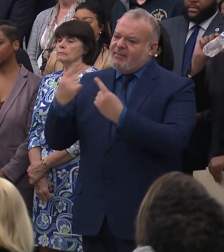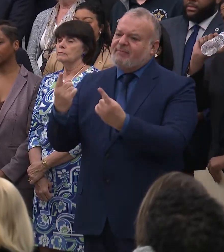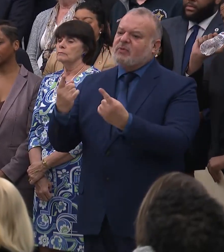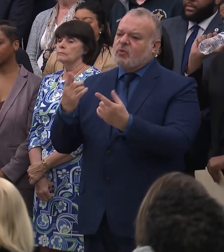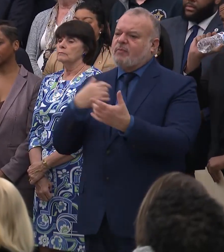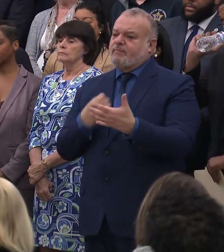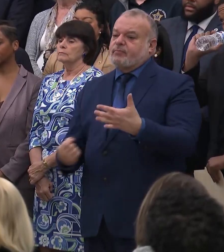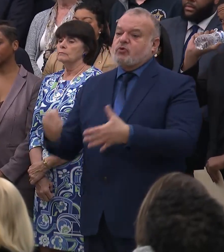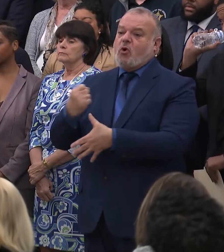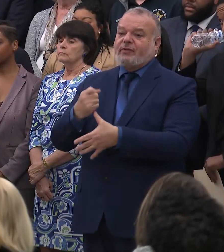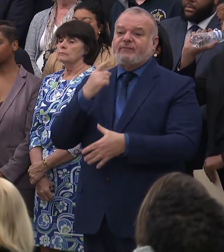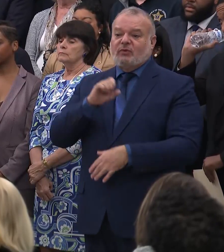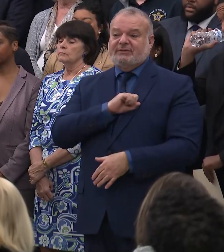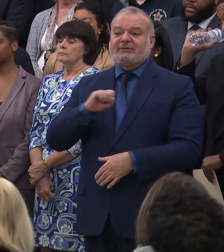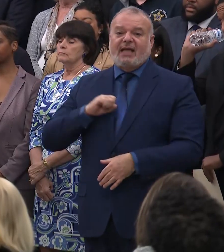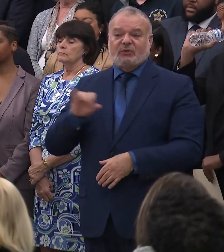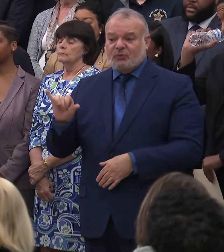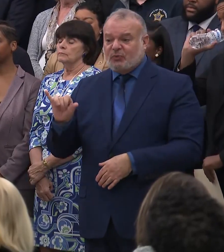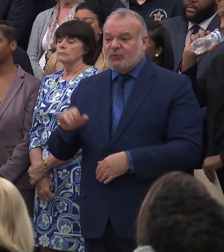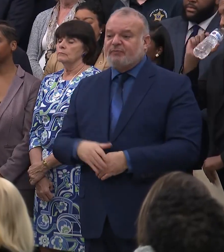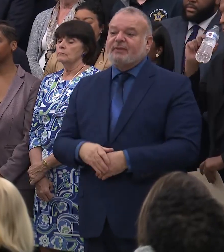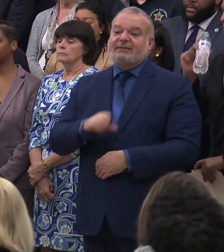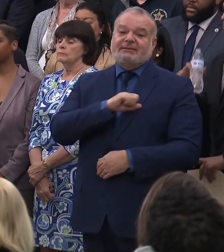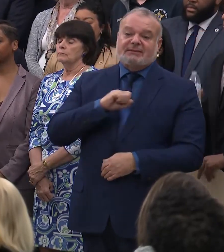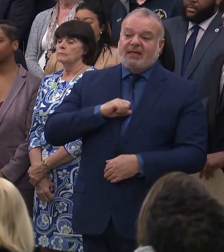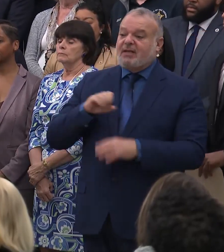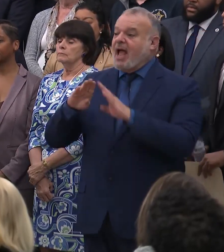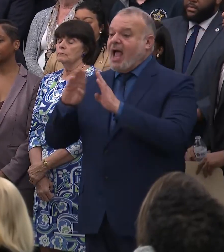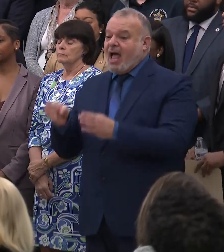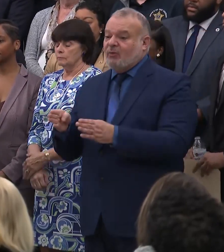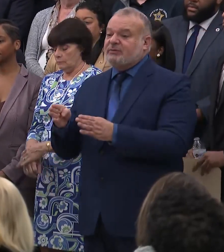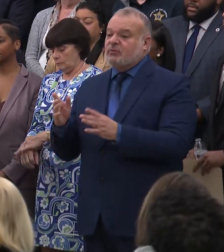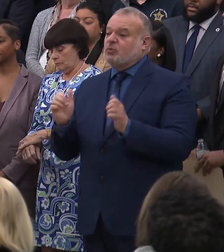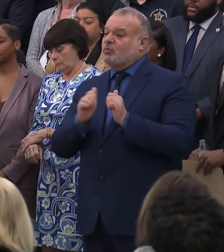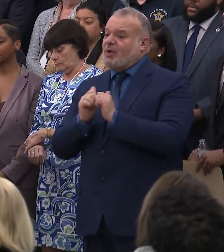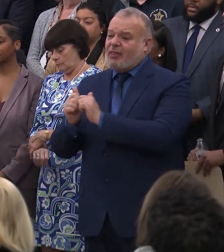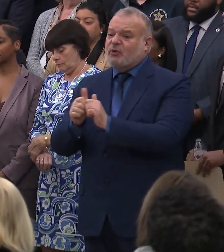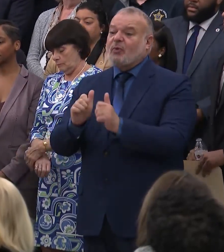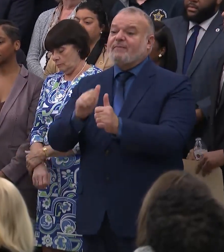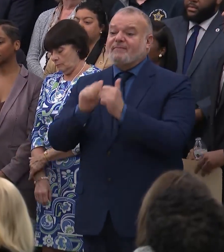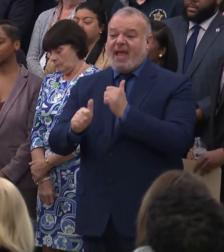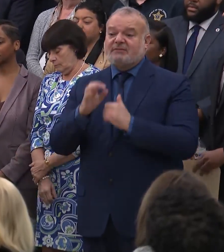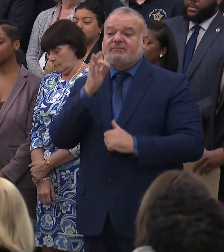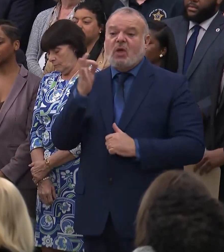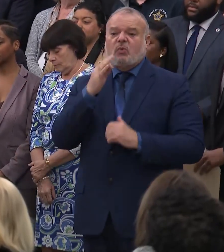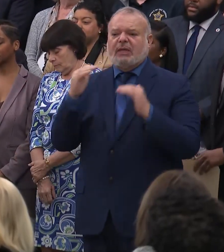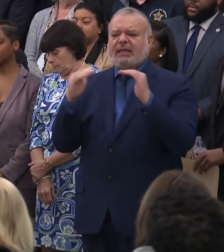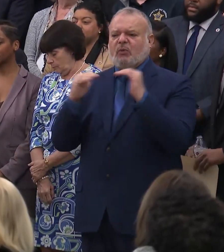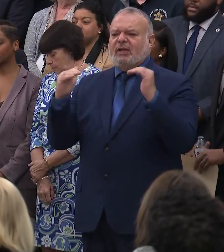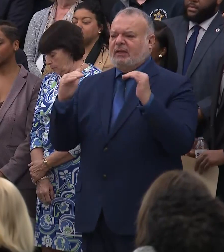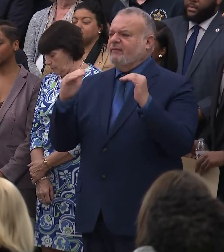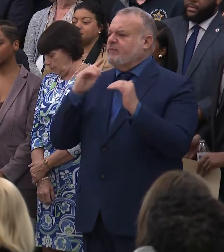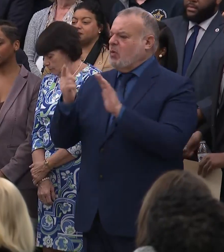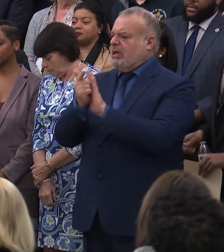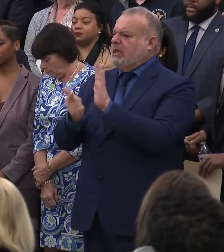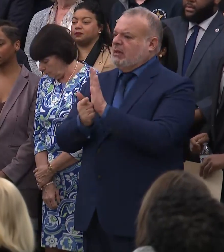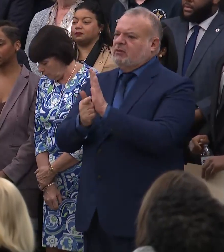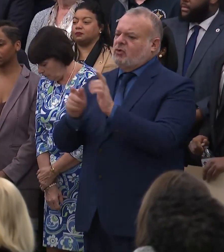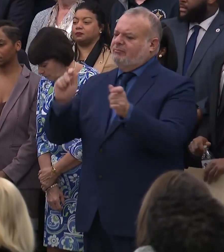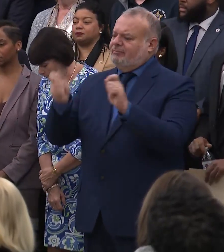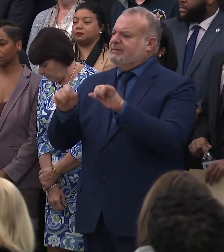When the Senate and the House worked together to pass cannabis equity legislation in